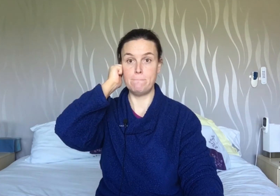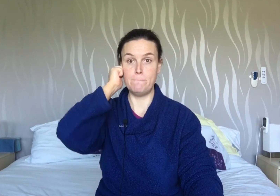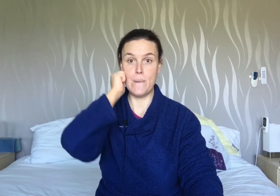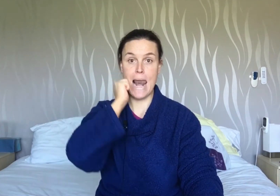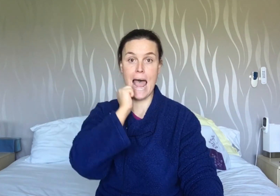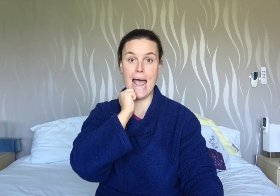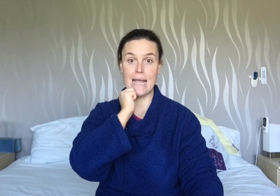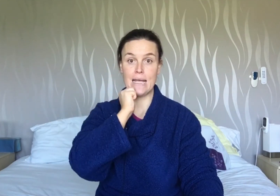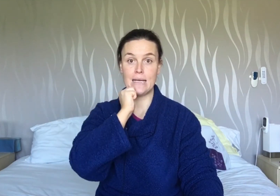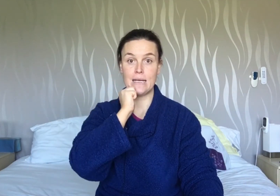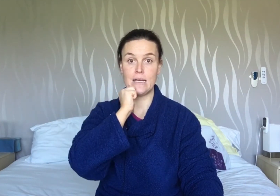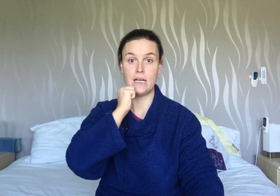black,